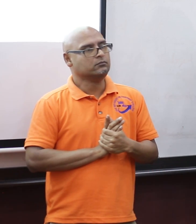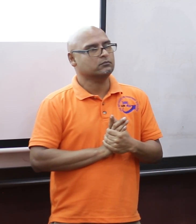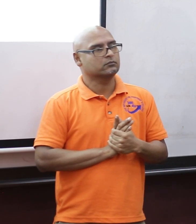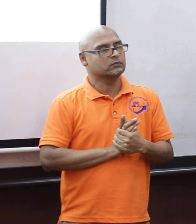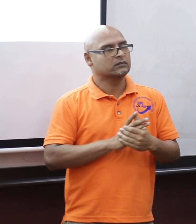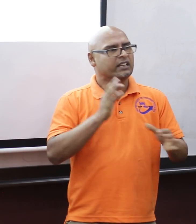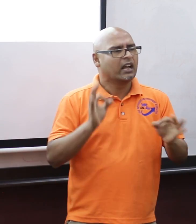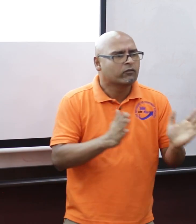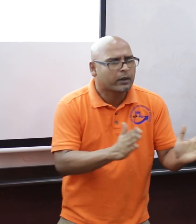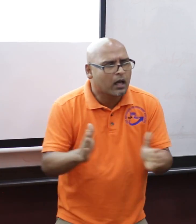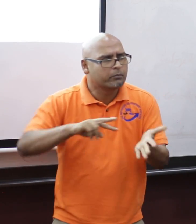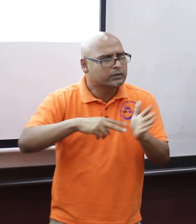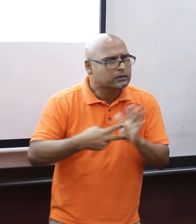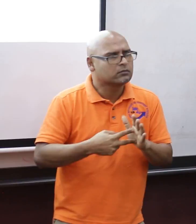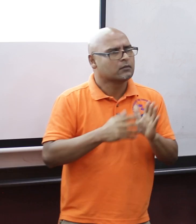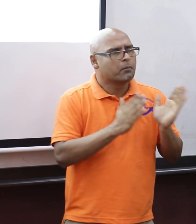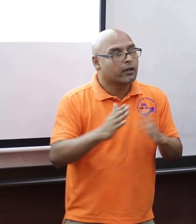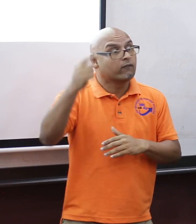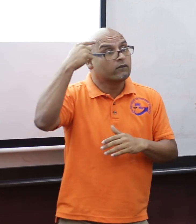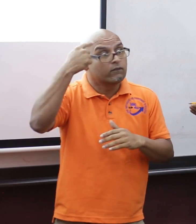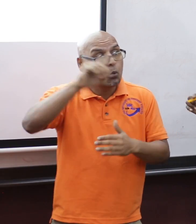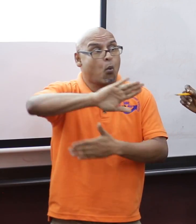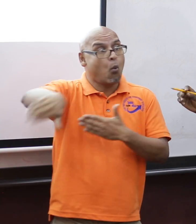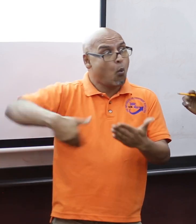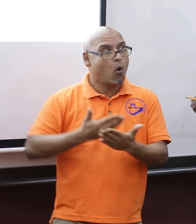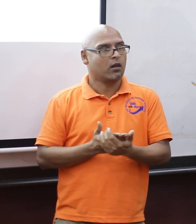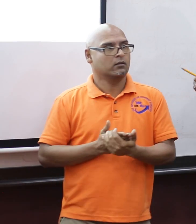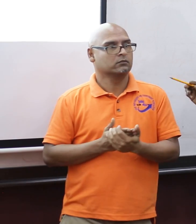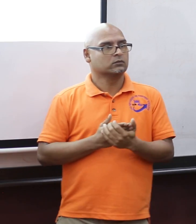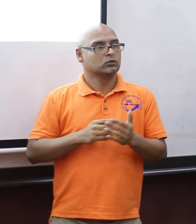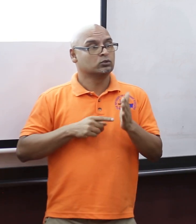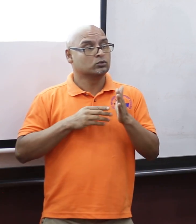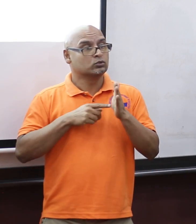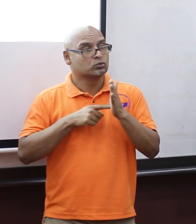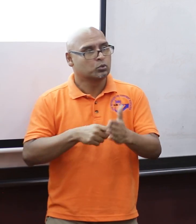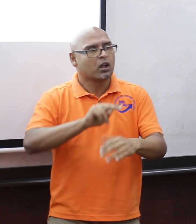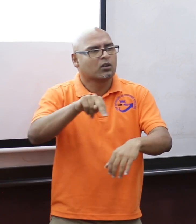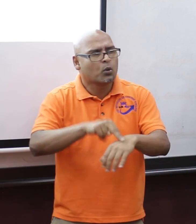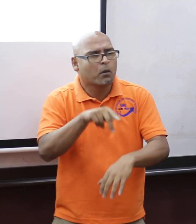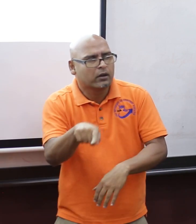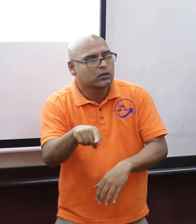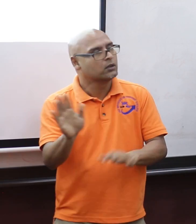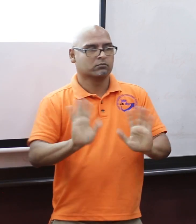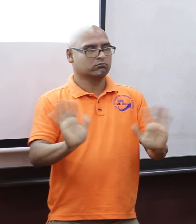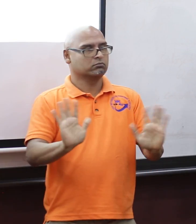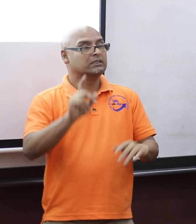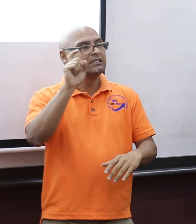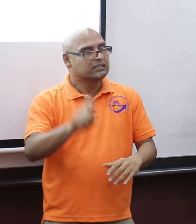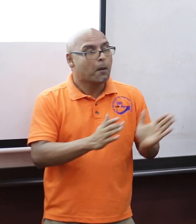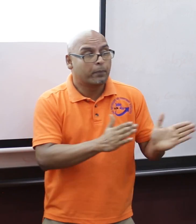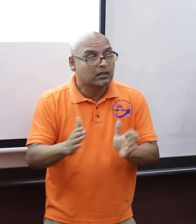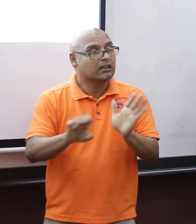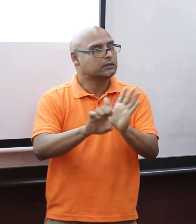in mind that we have different people. So we need to ensure that this door is wide enough to cater for persons with wheelchairs.